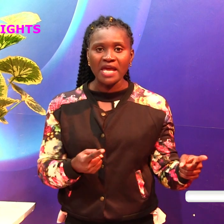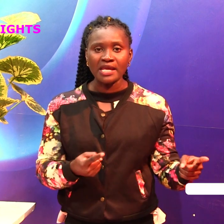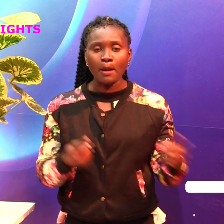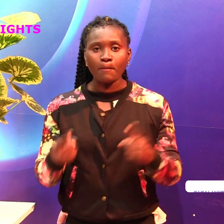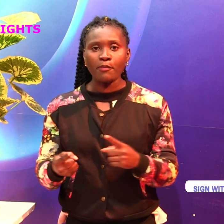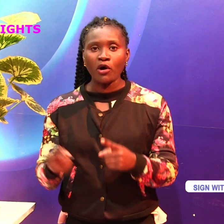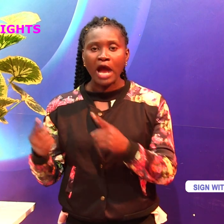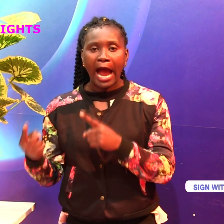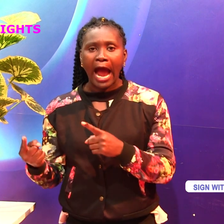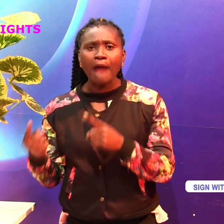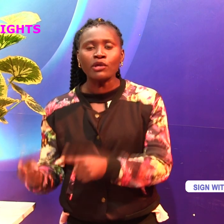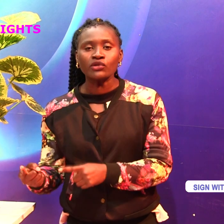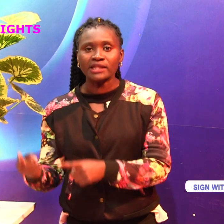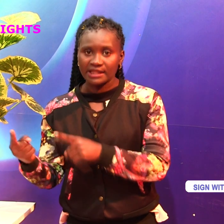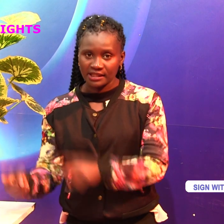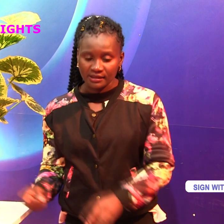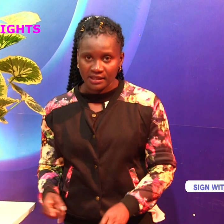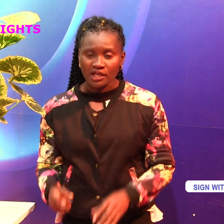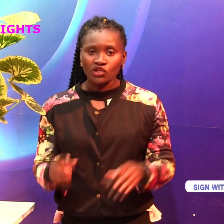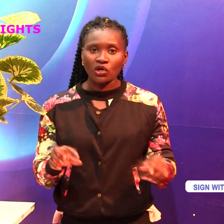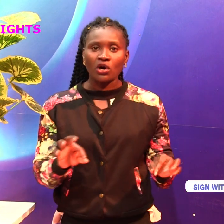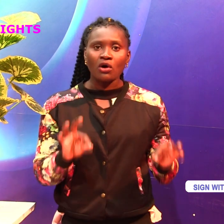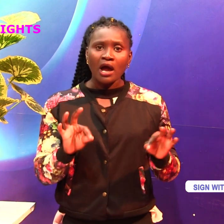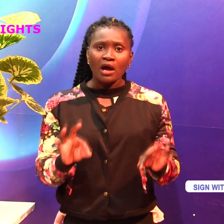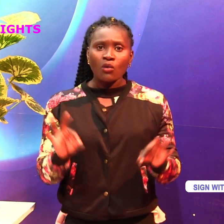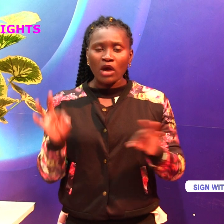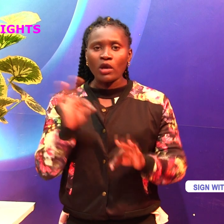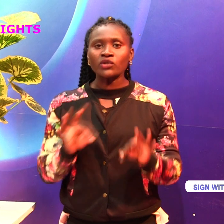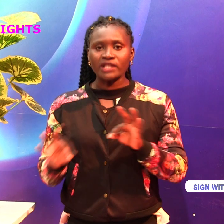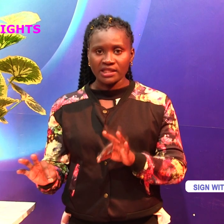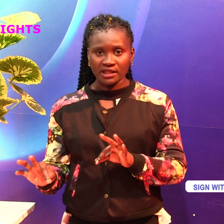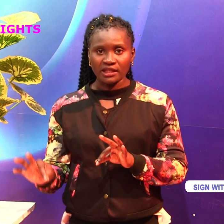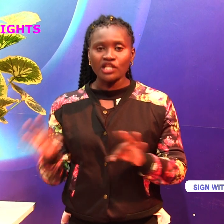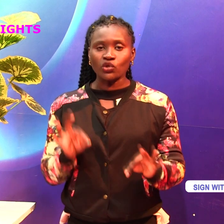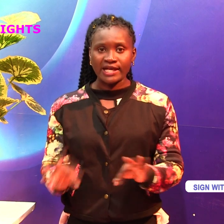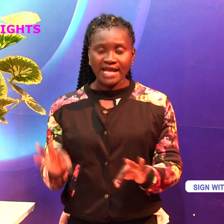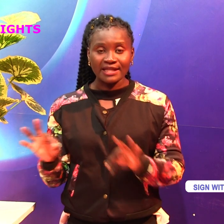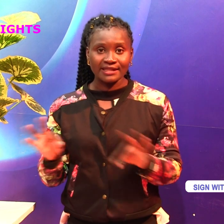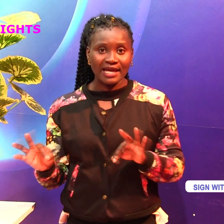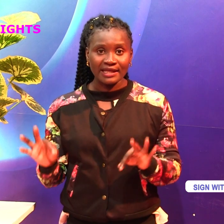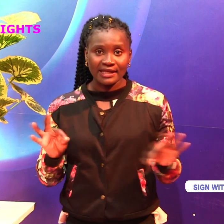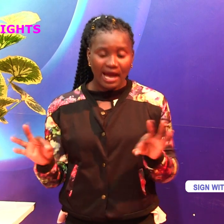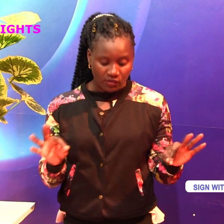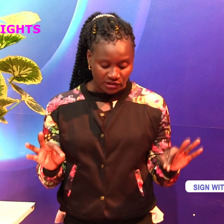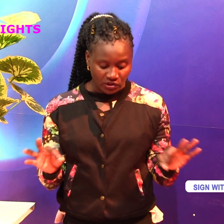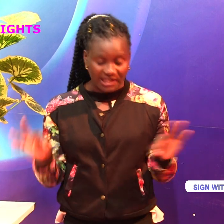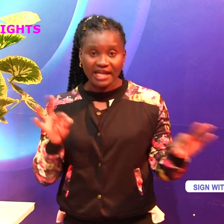Many people abuse children. So we are going to change it into Kenya Sign Language. So in Kenya